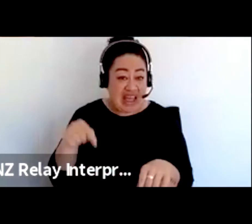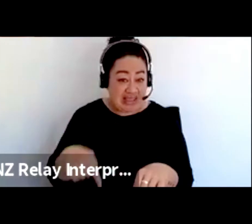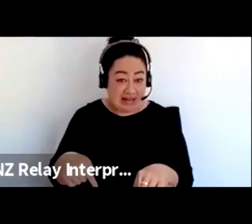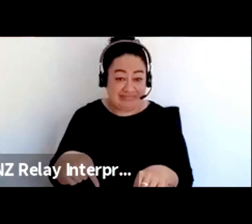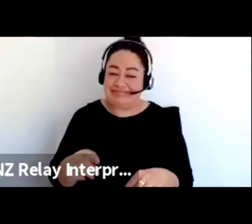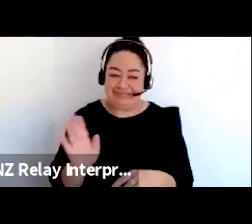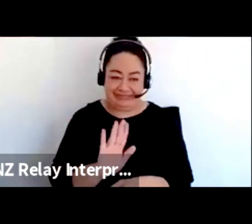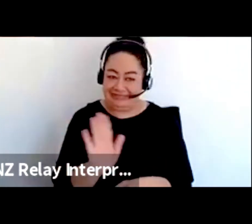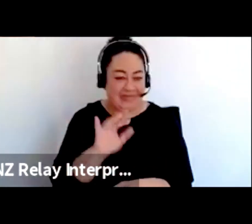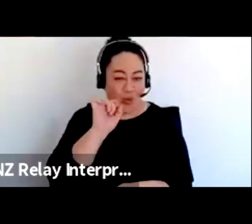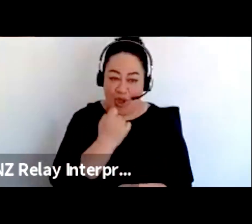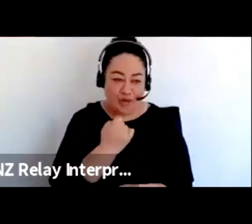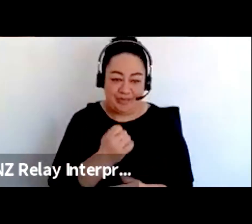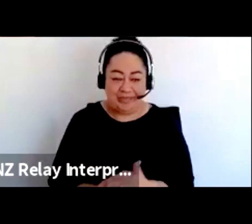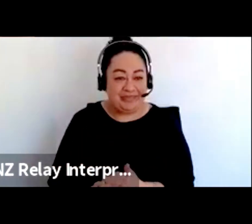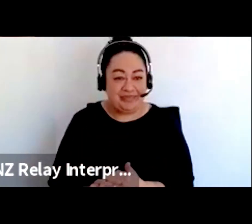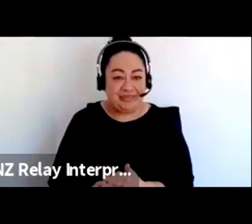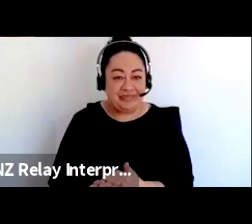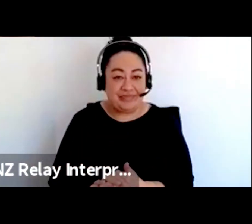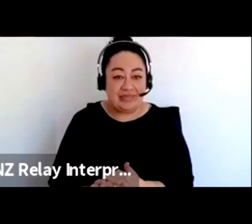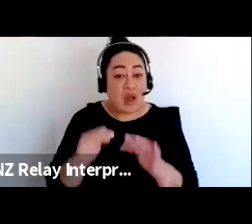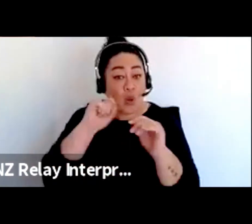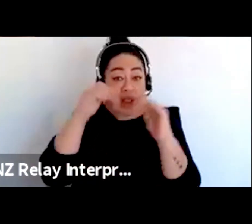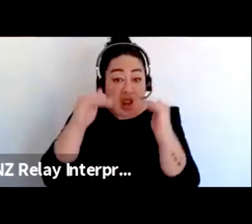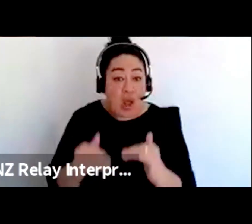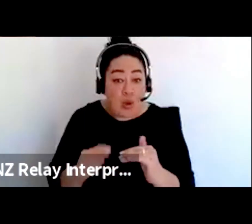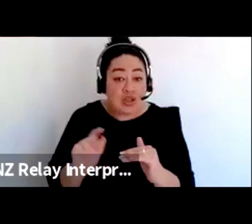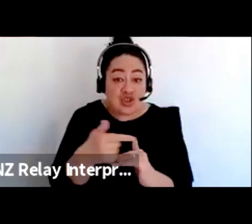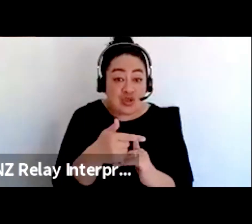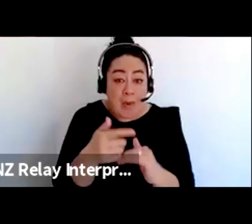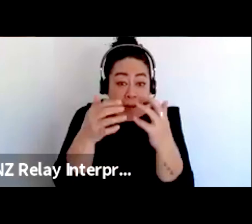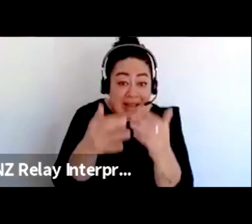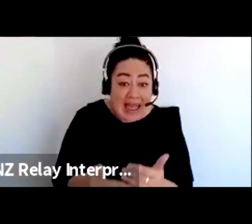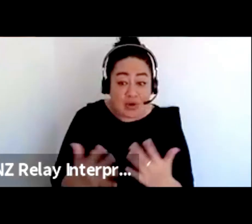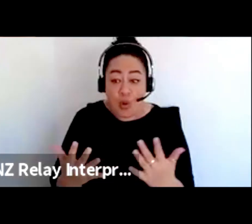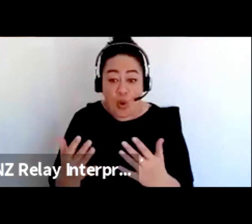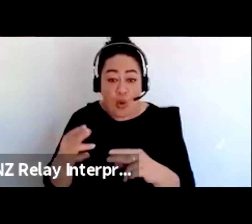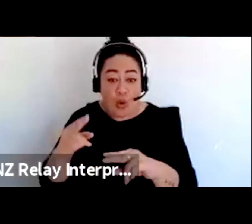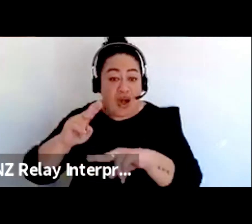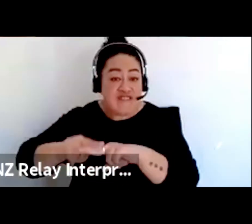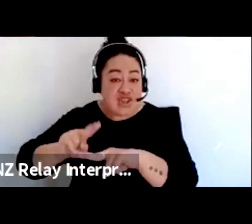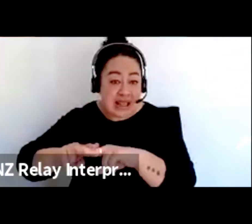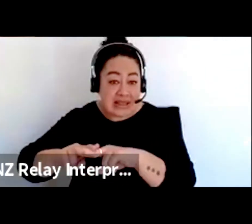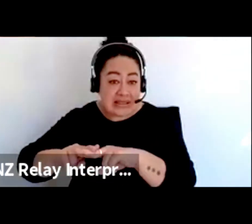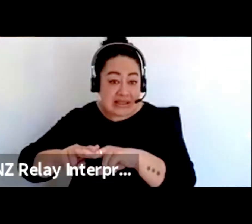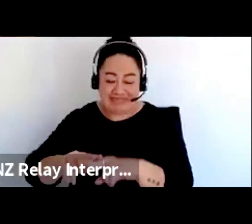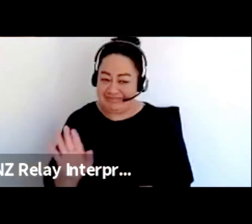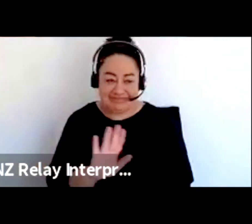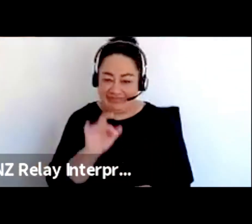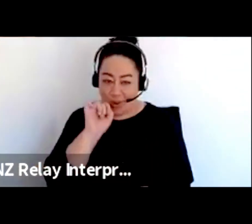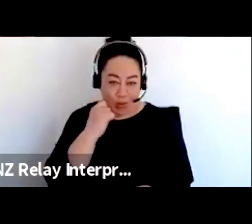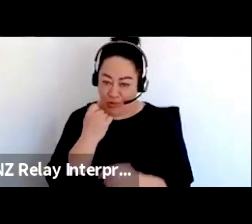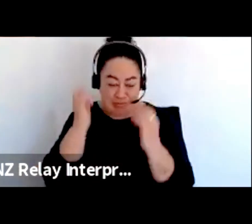about whether it lowers your sperm count or affects your fertility. And this was